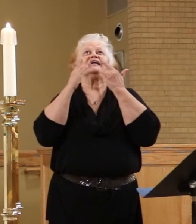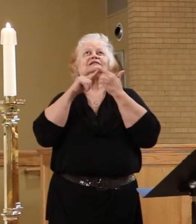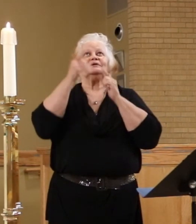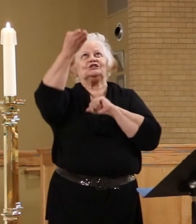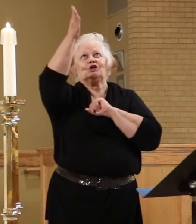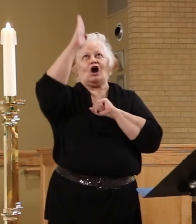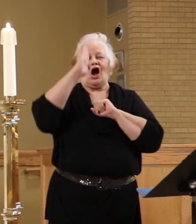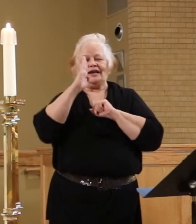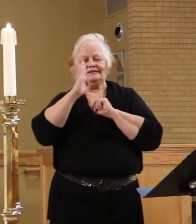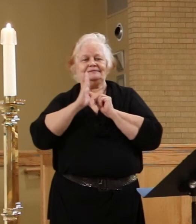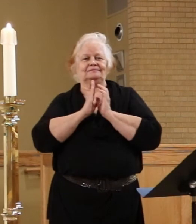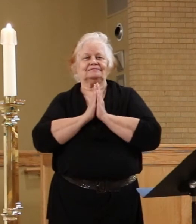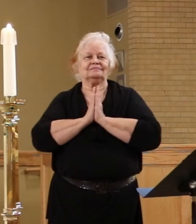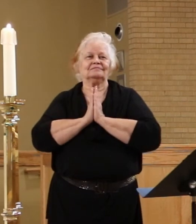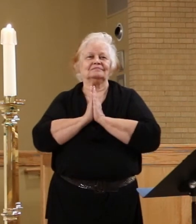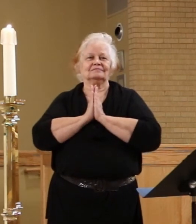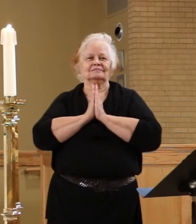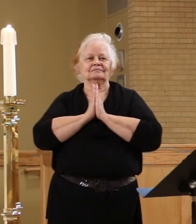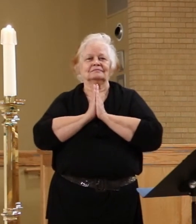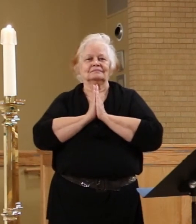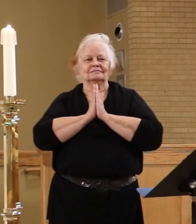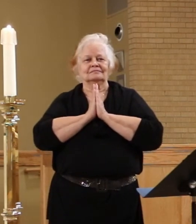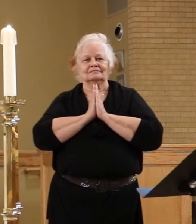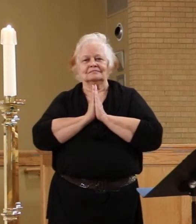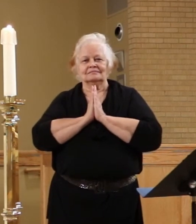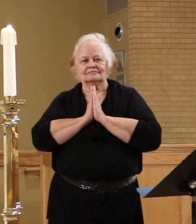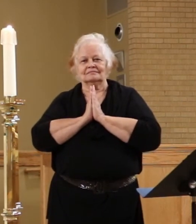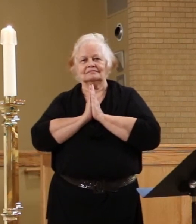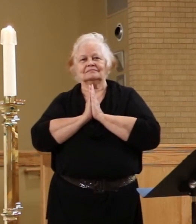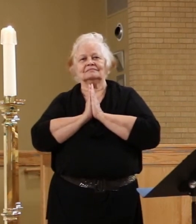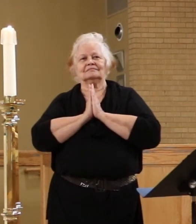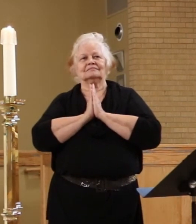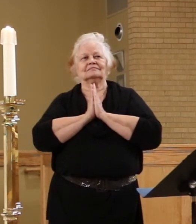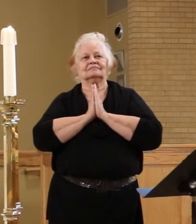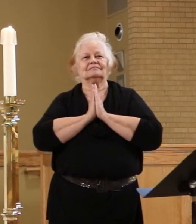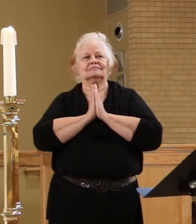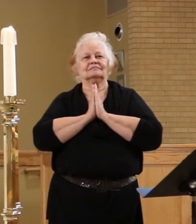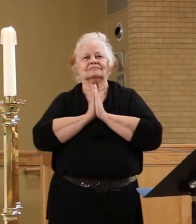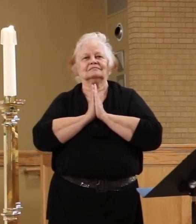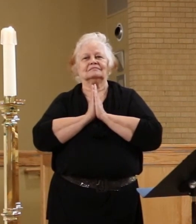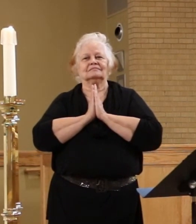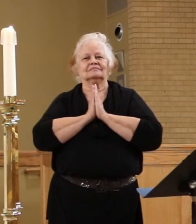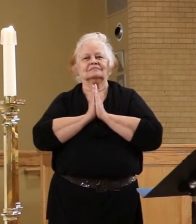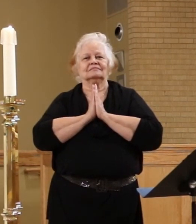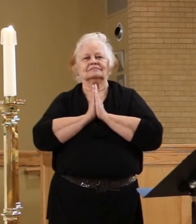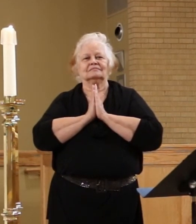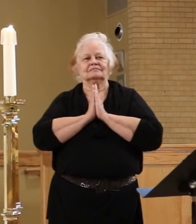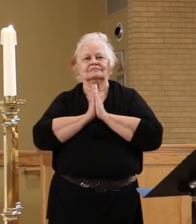Thanks be to God.